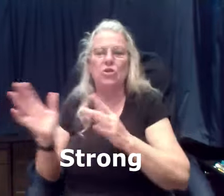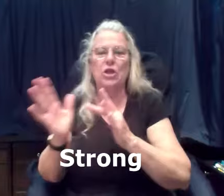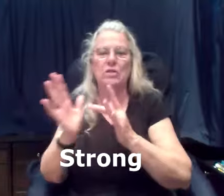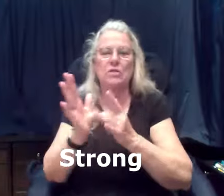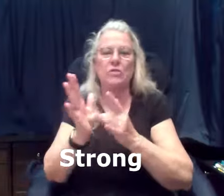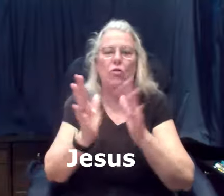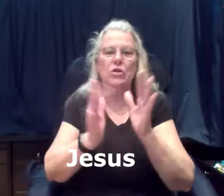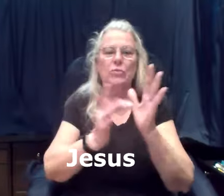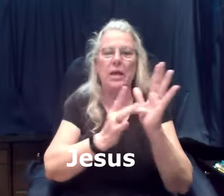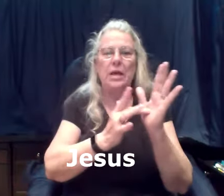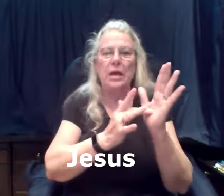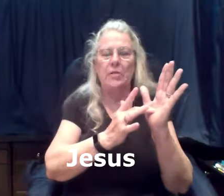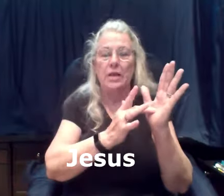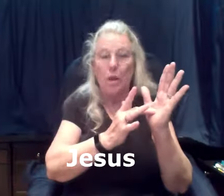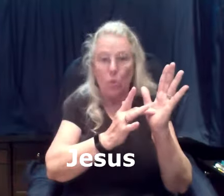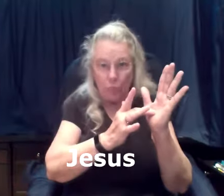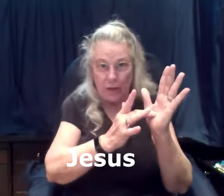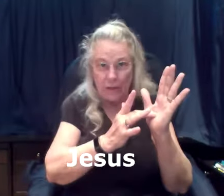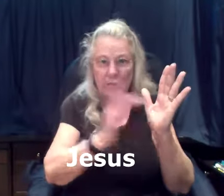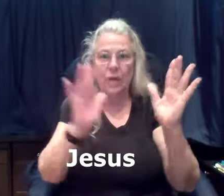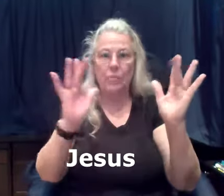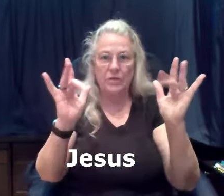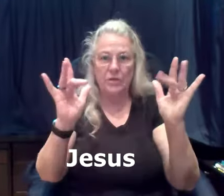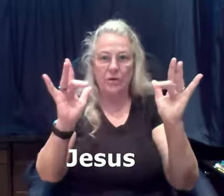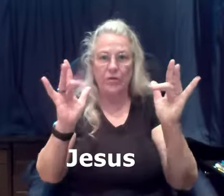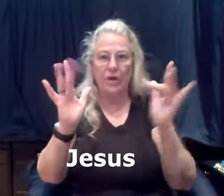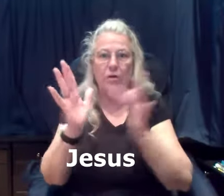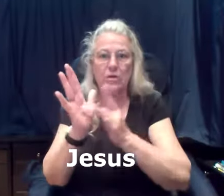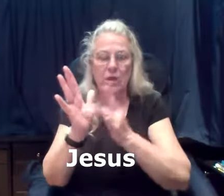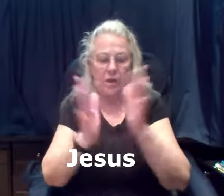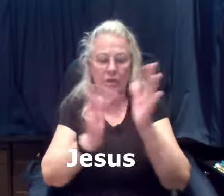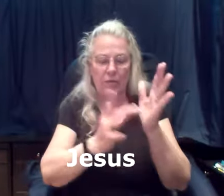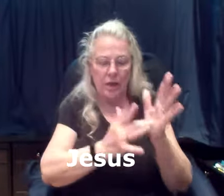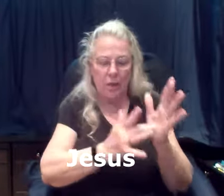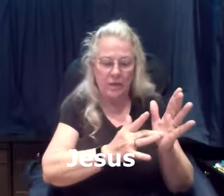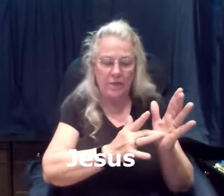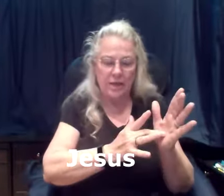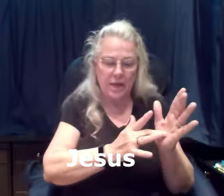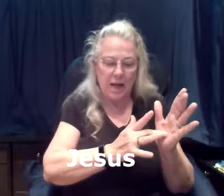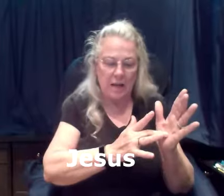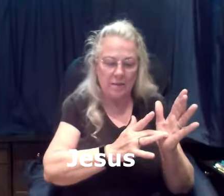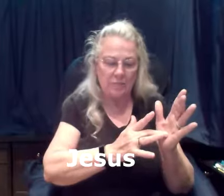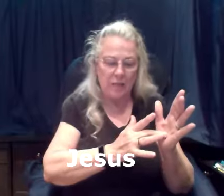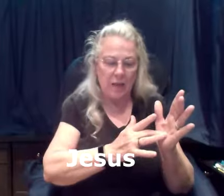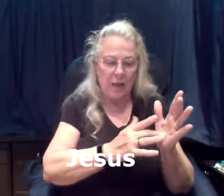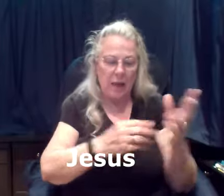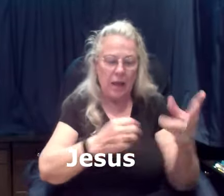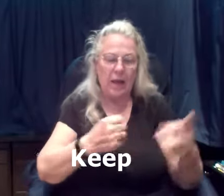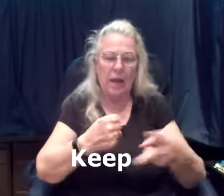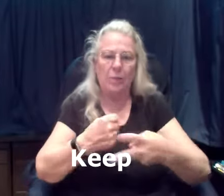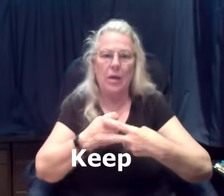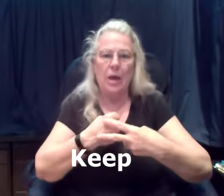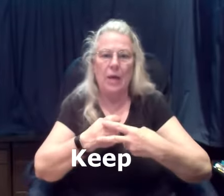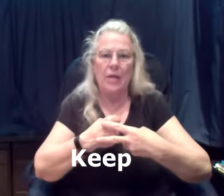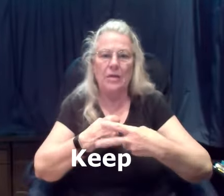Jesus, of course, being the nail prints, the center fingers, the nail prints in his hands. Keep, and that's